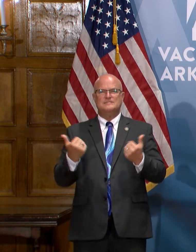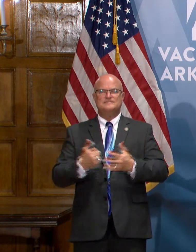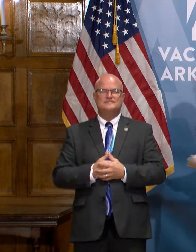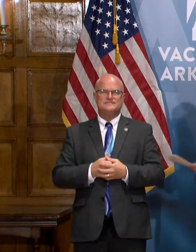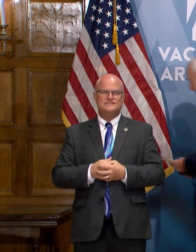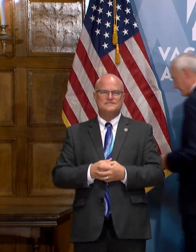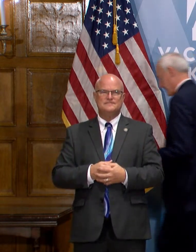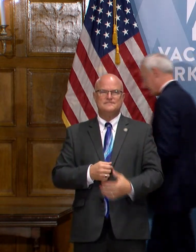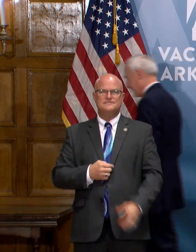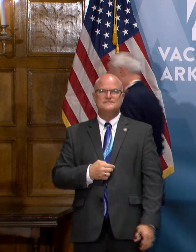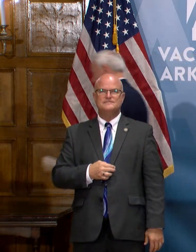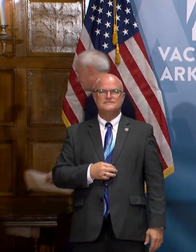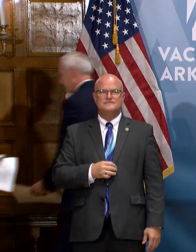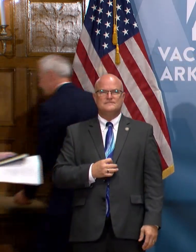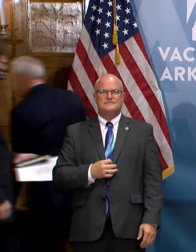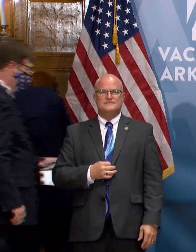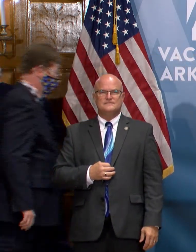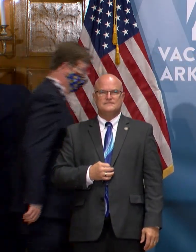podium.